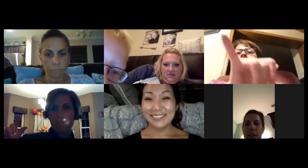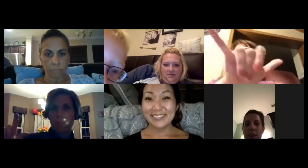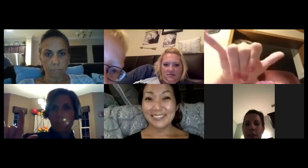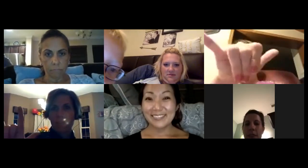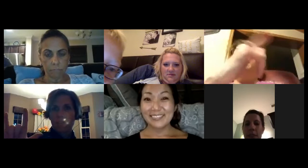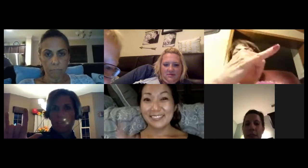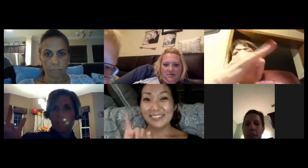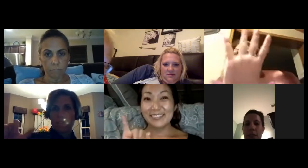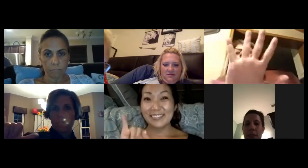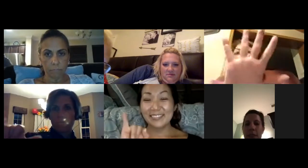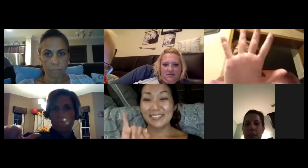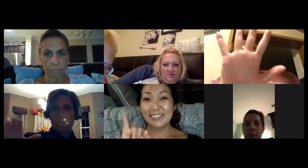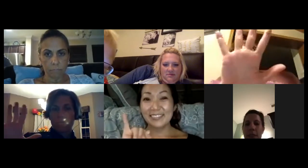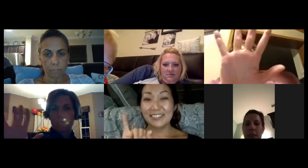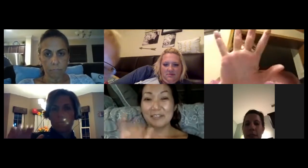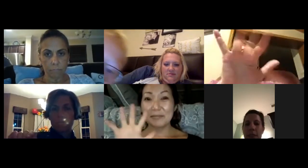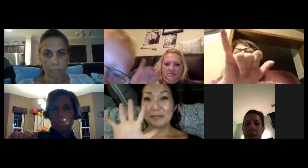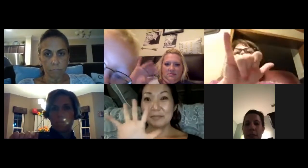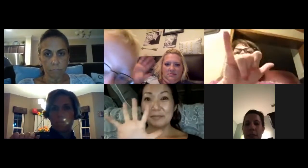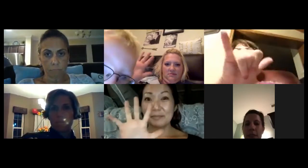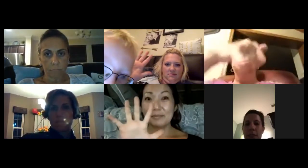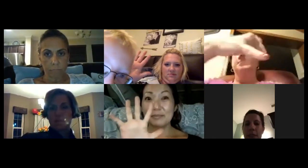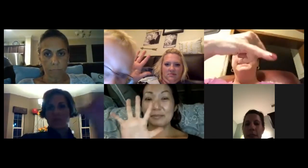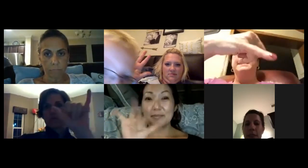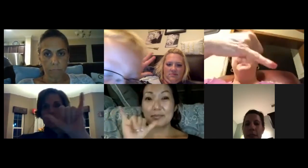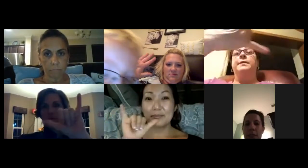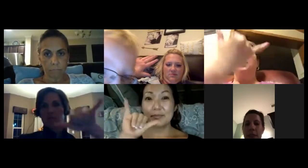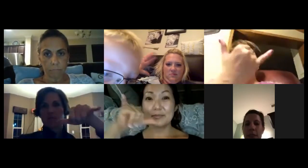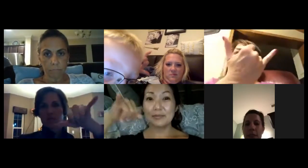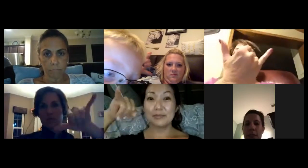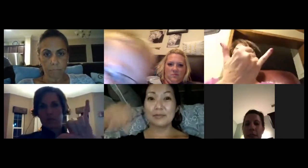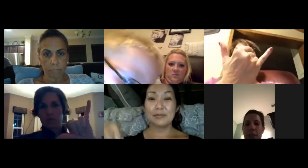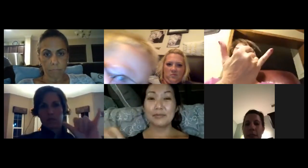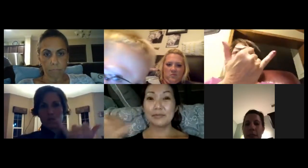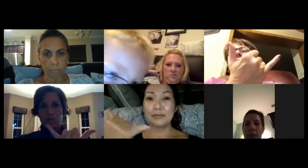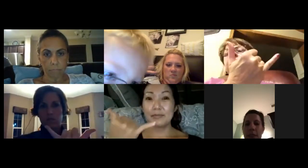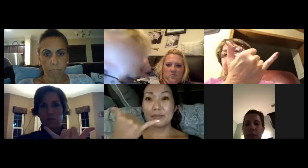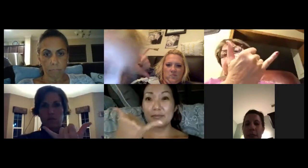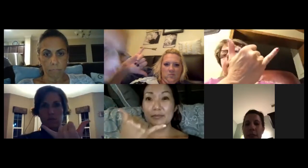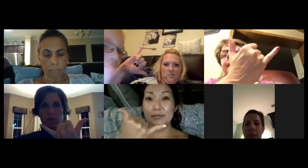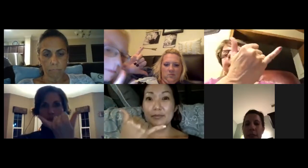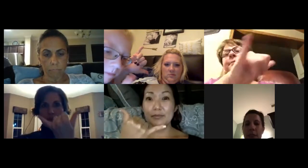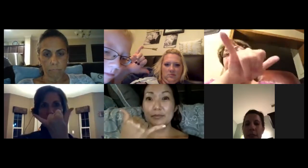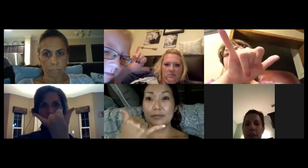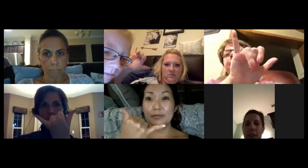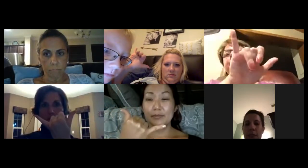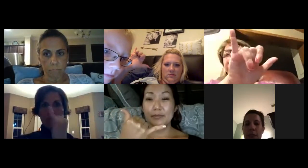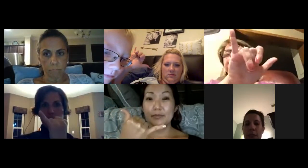name? So here's this, and your hands are go down, and it's a Y. Yeah, Y.